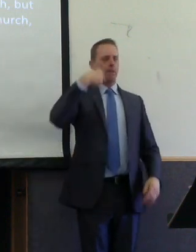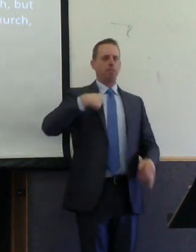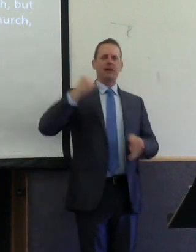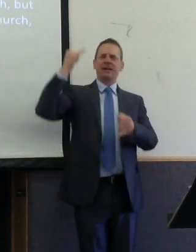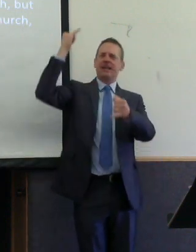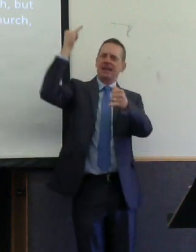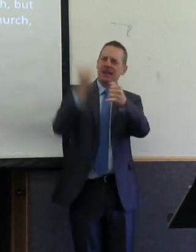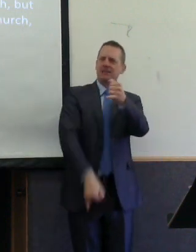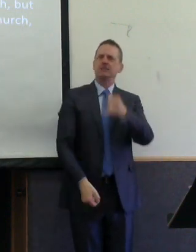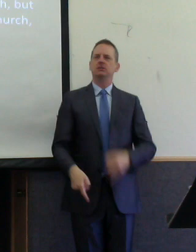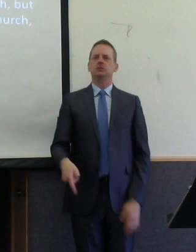got a good time in the market.